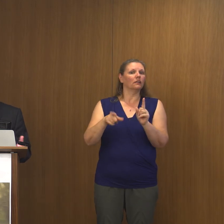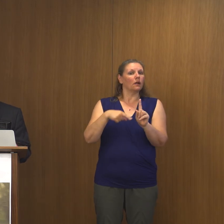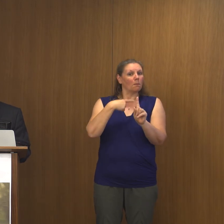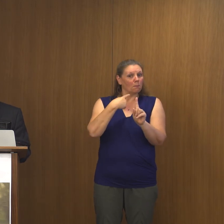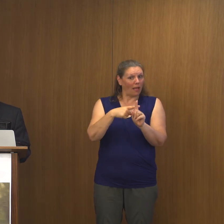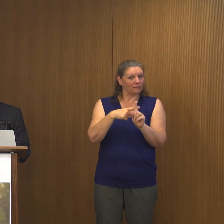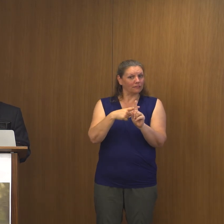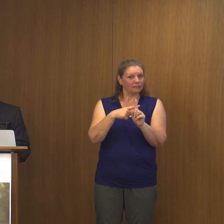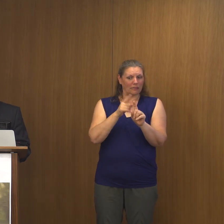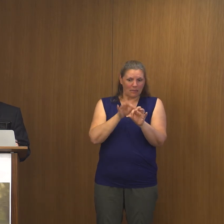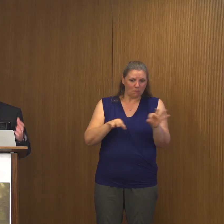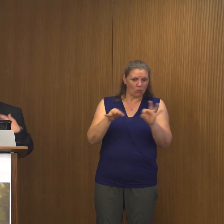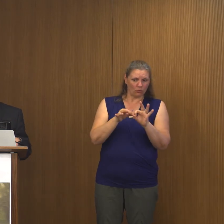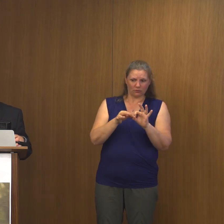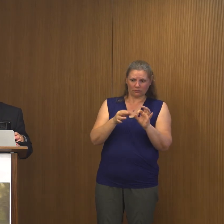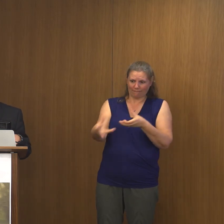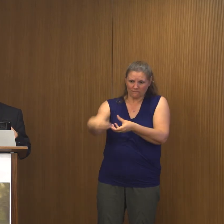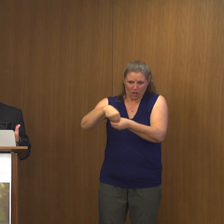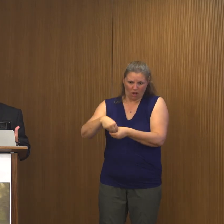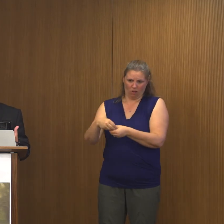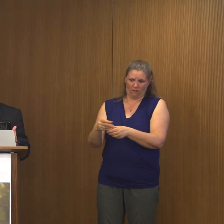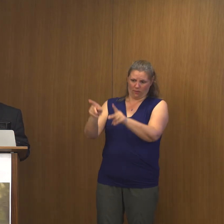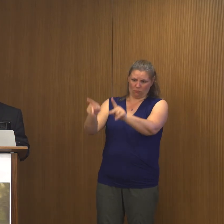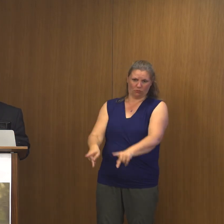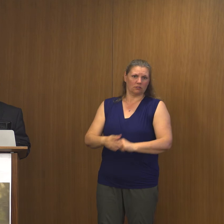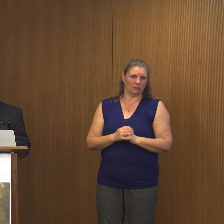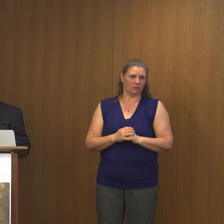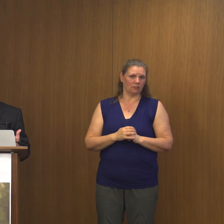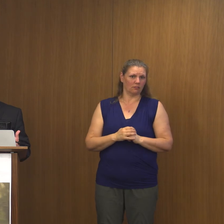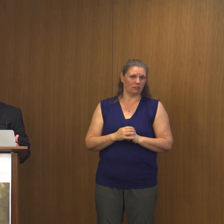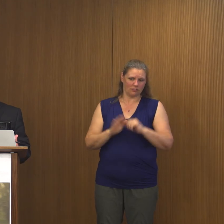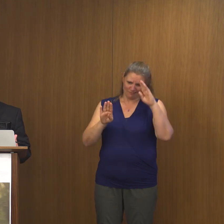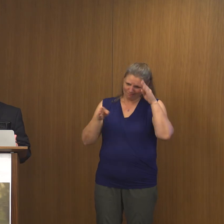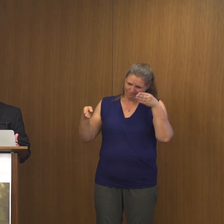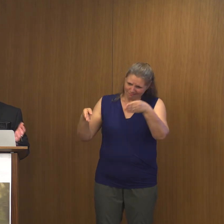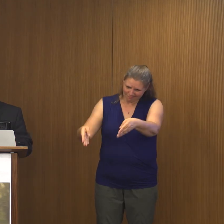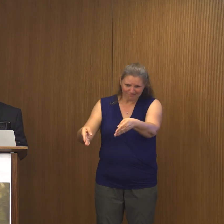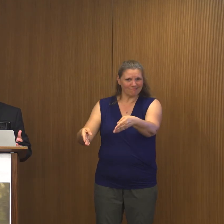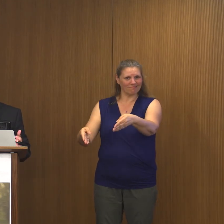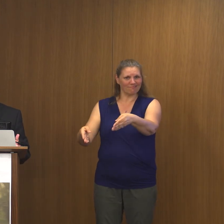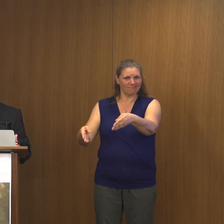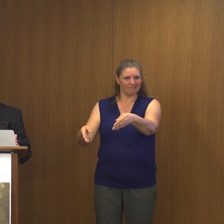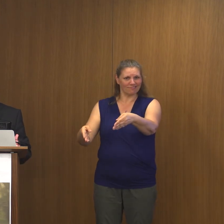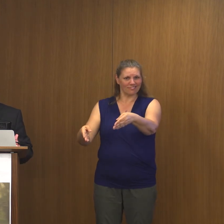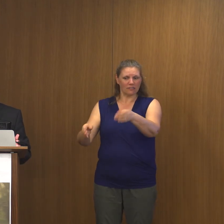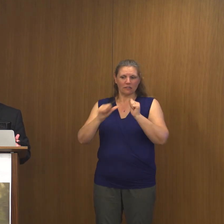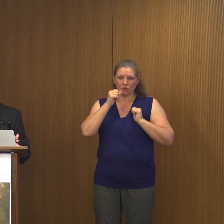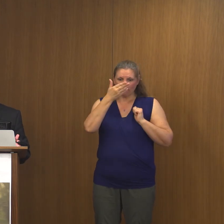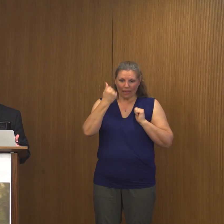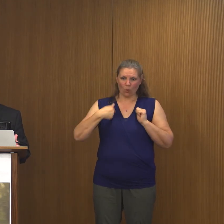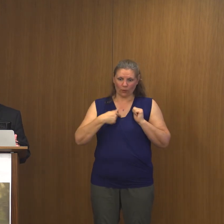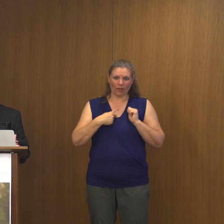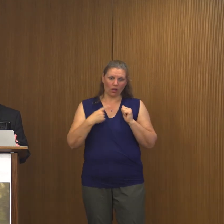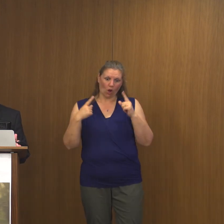that are seeking support. So engaging in practices that are person-centered, that are actively acknowledging the intersectionality of our experience